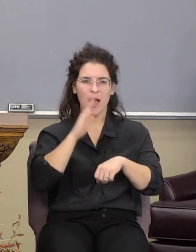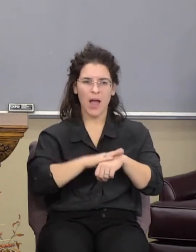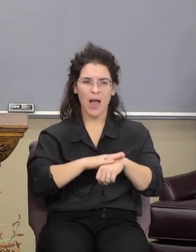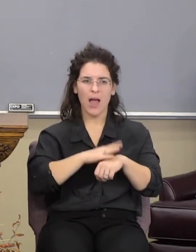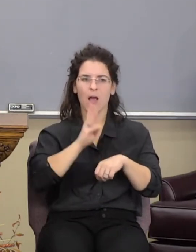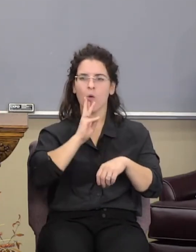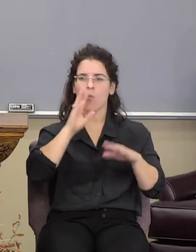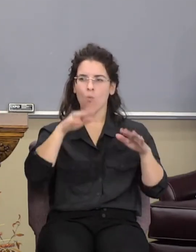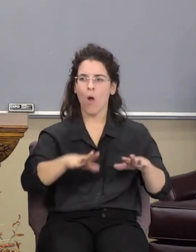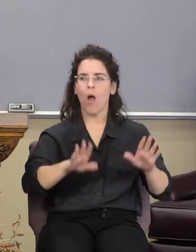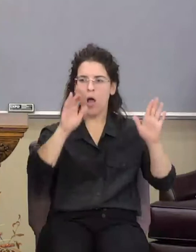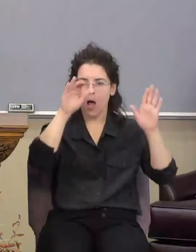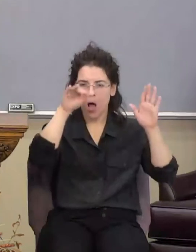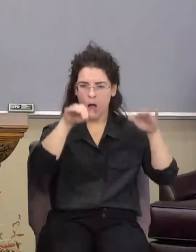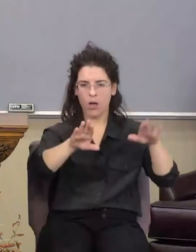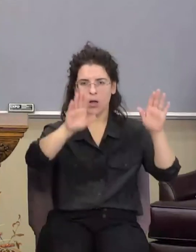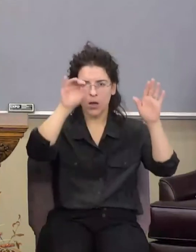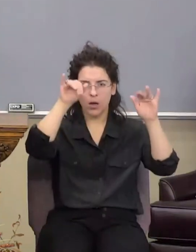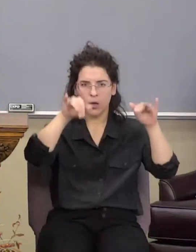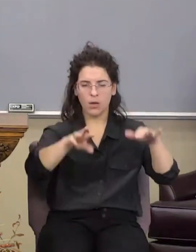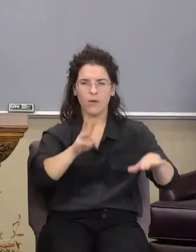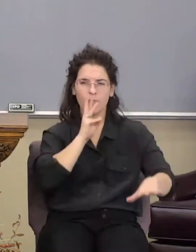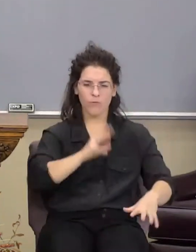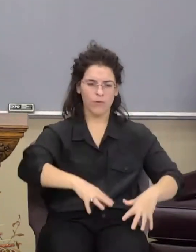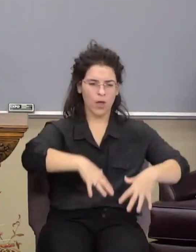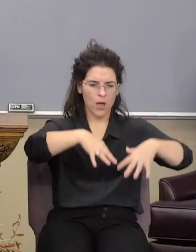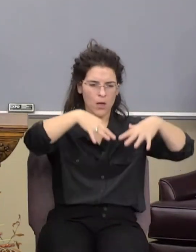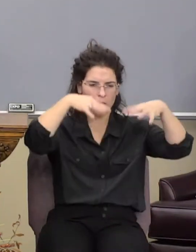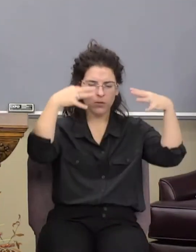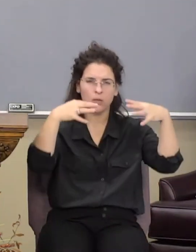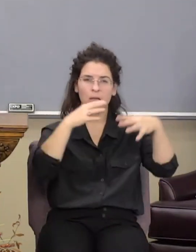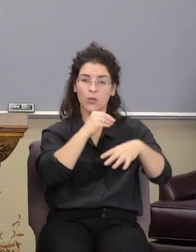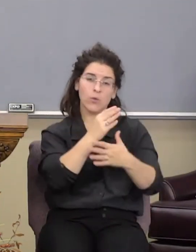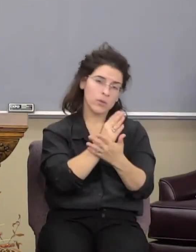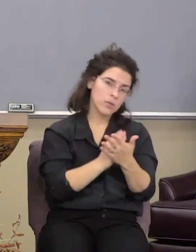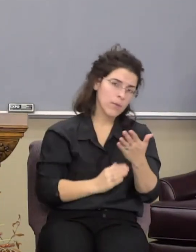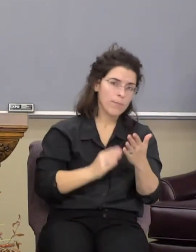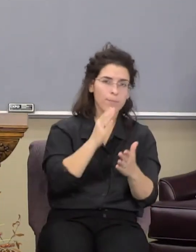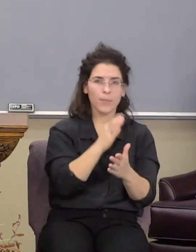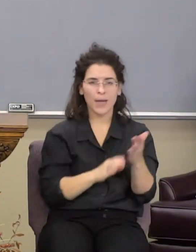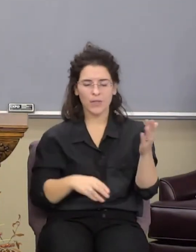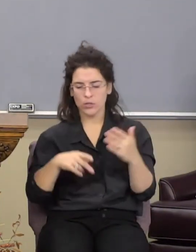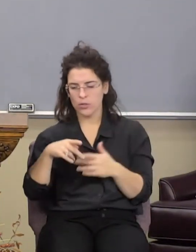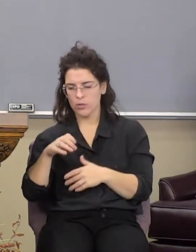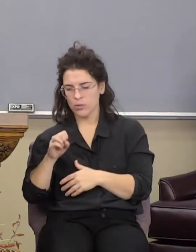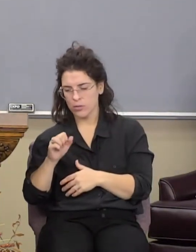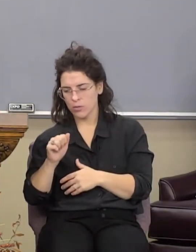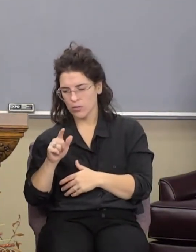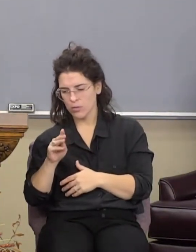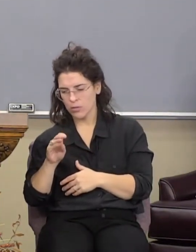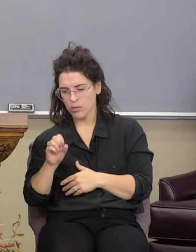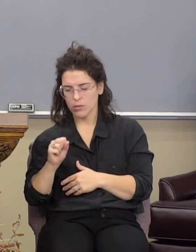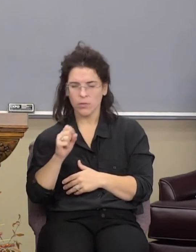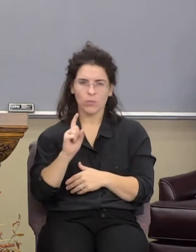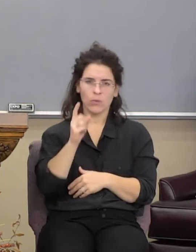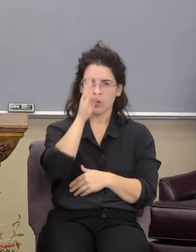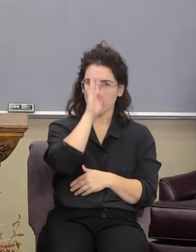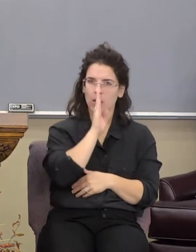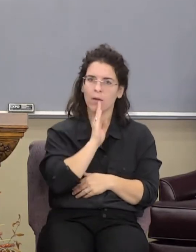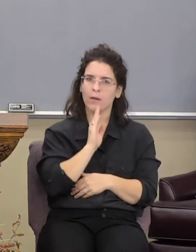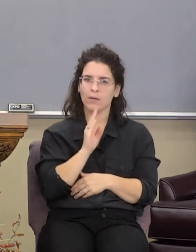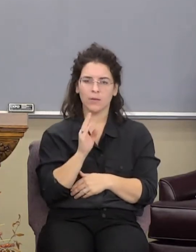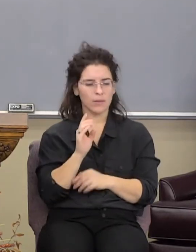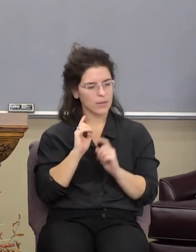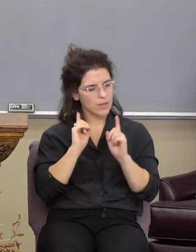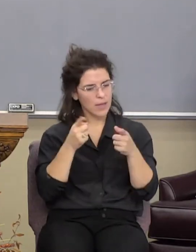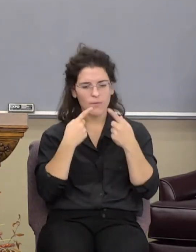the sea and upon the floods. And there are some passages in Psalms where God, he then gave